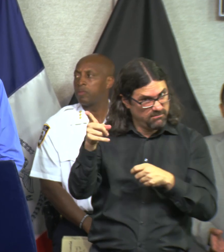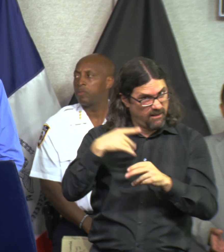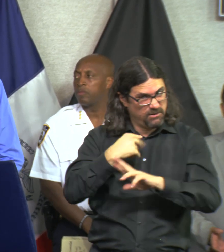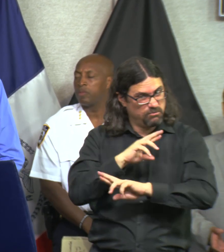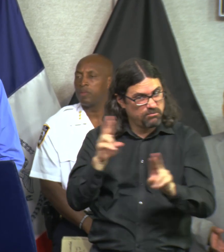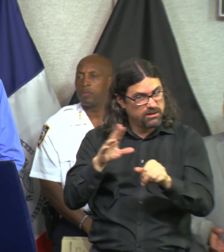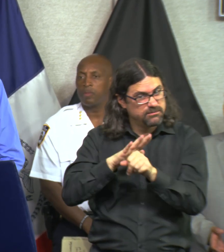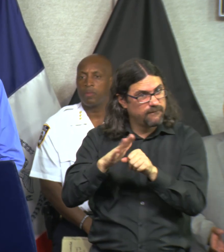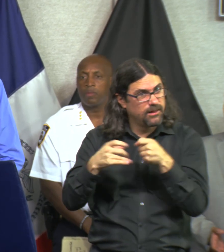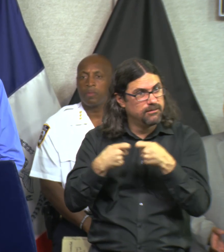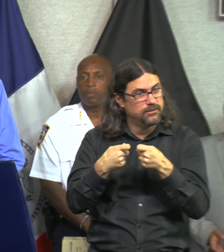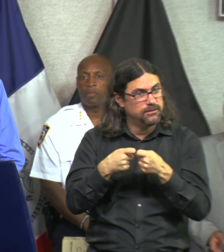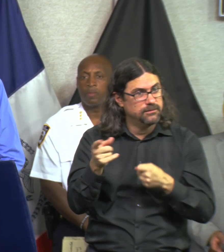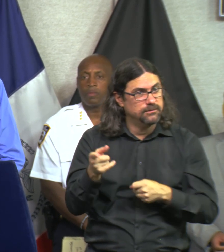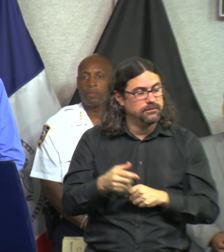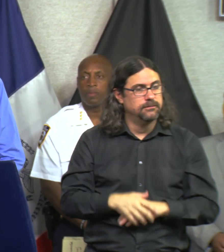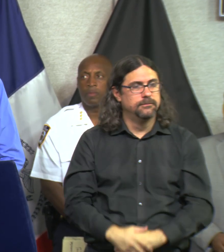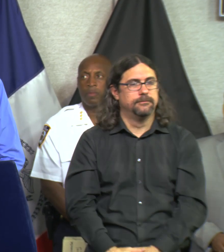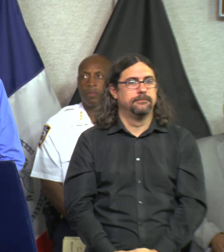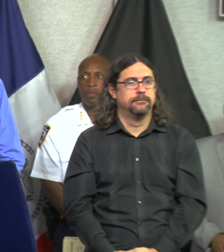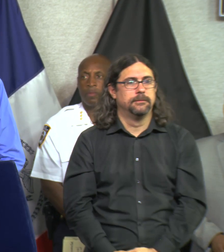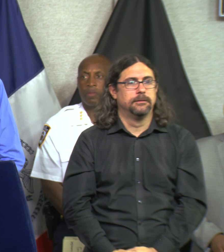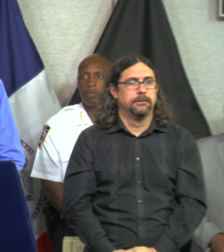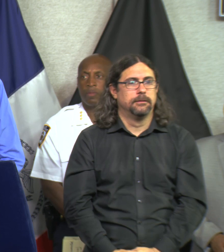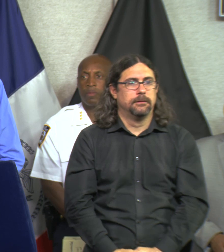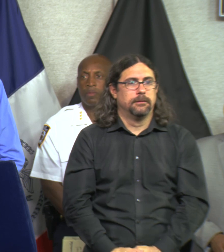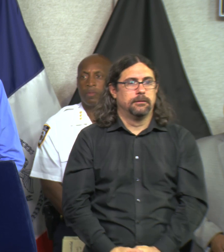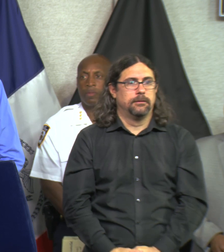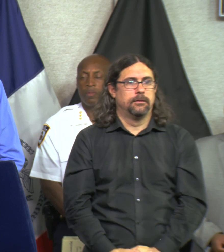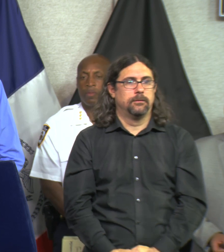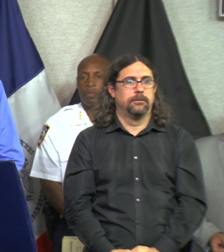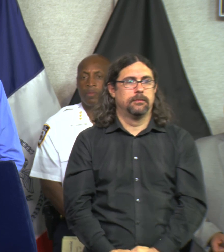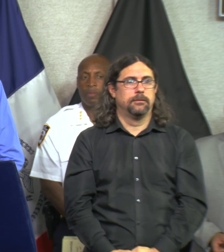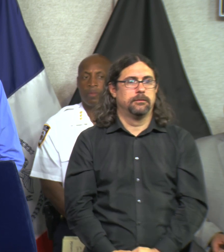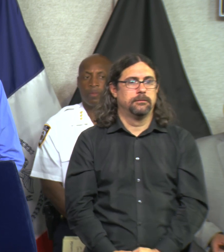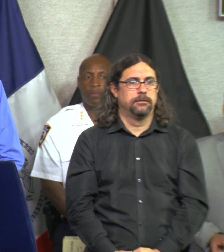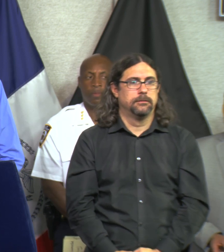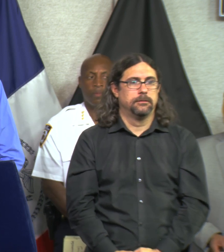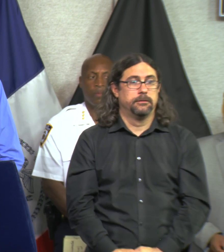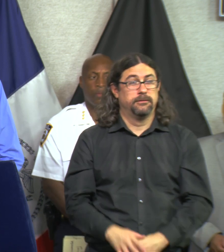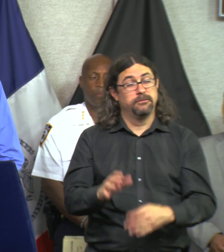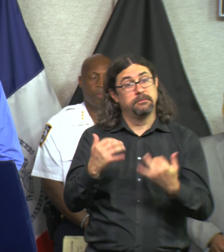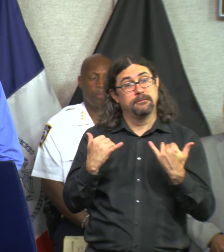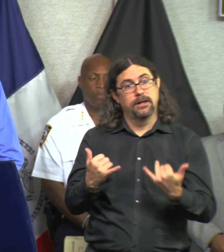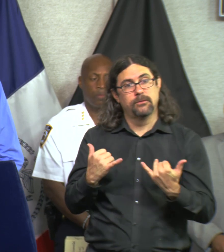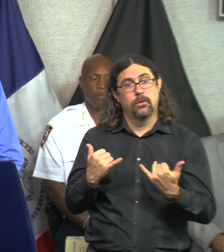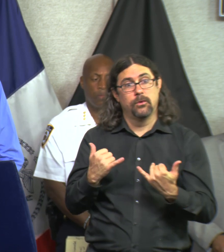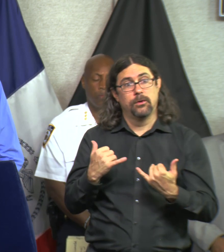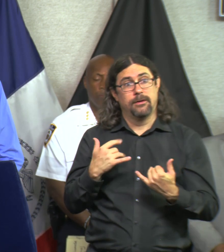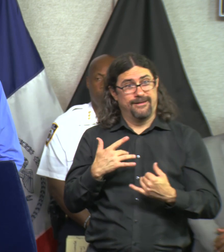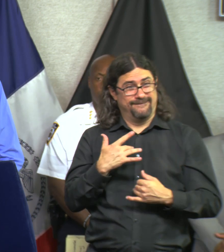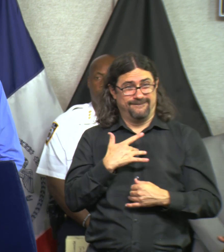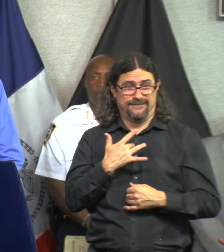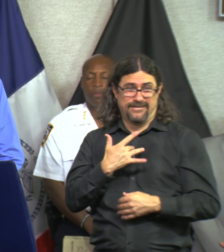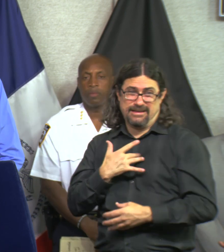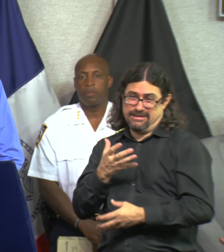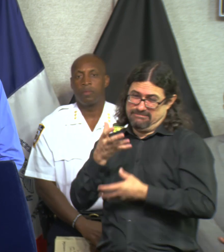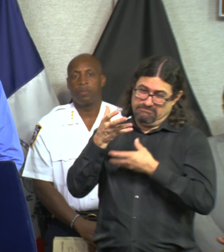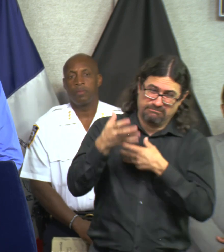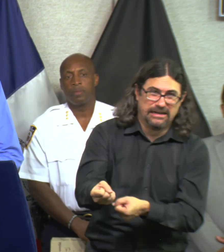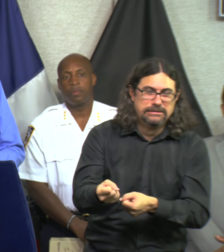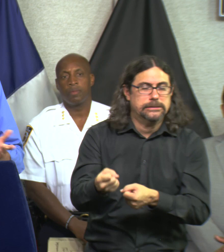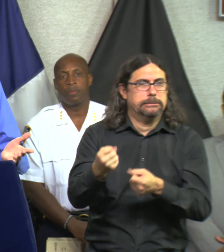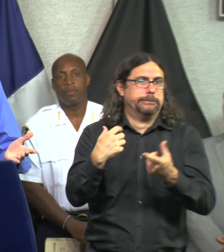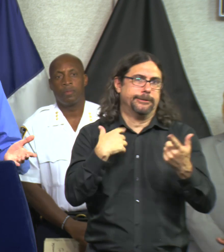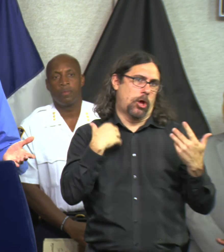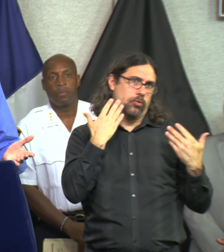trust is hard to come by, right? I can't say I don't run Con Ed and I'm not getting the answers I want from Con Ed. And I've said